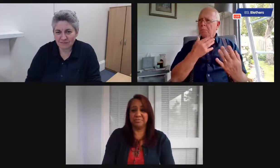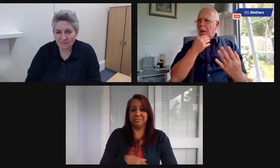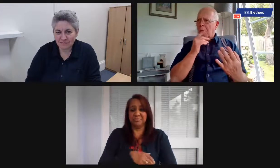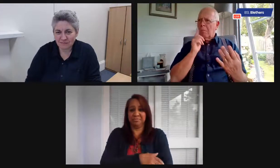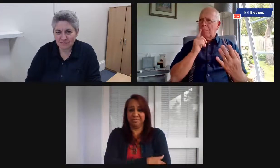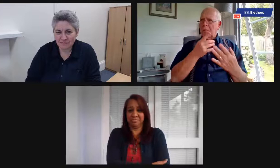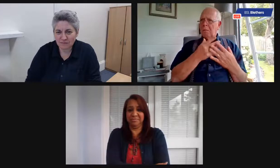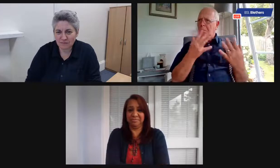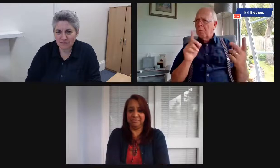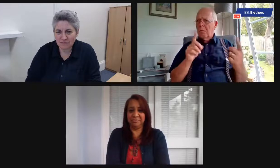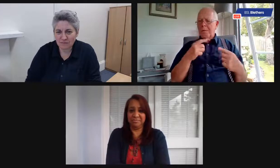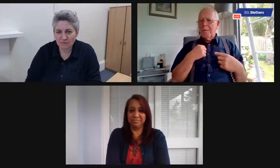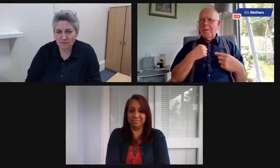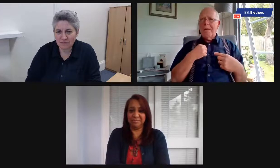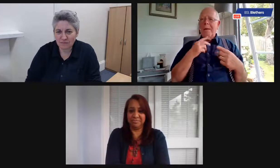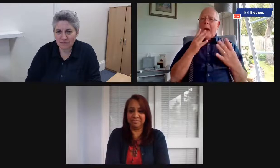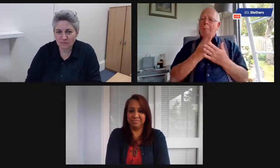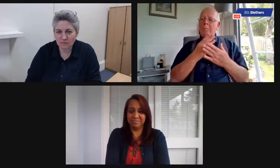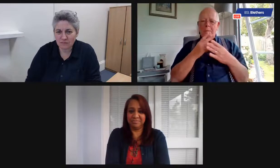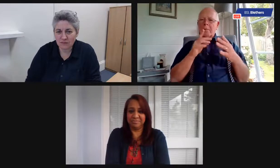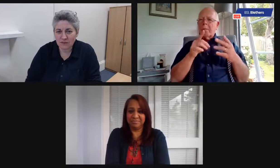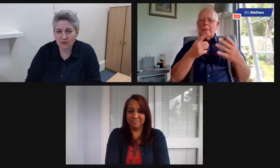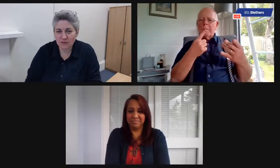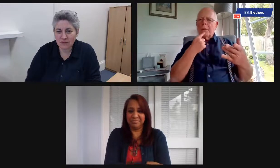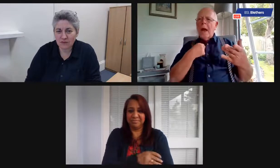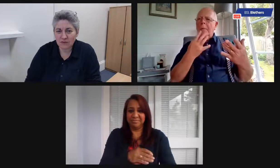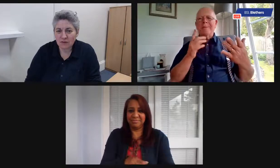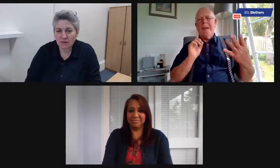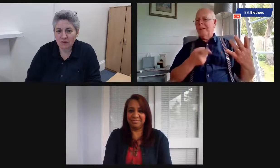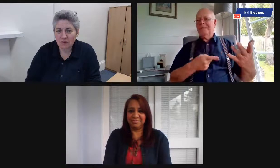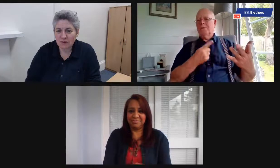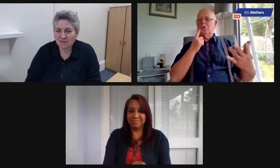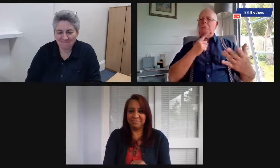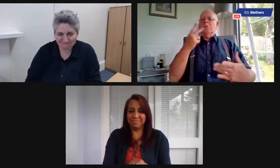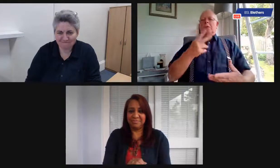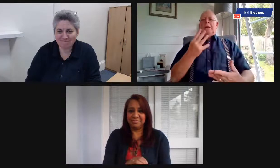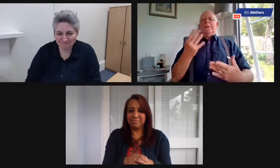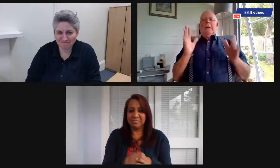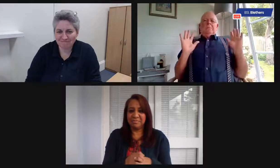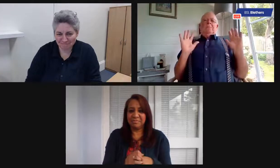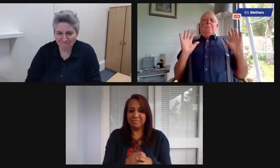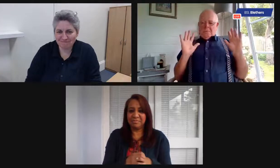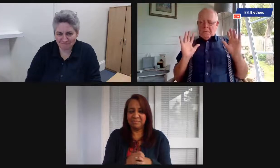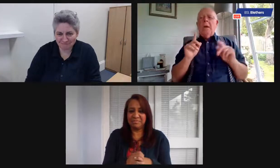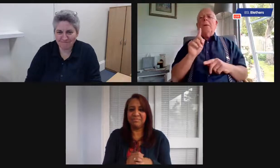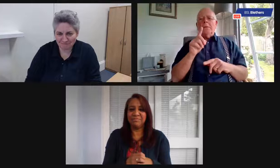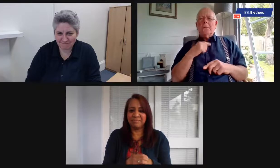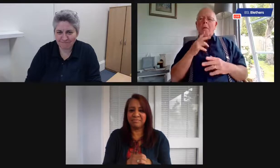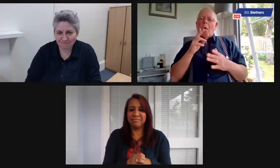people. And lots of people ask lots of very interesting questions.